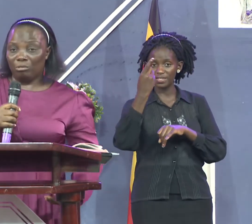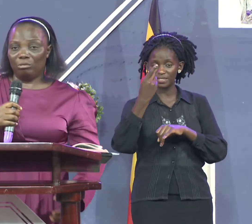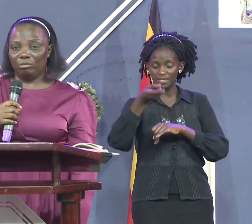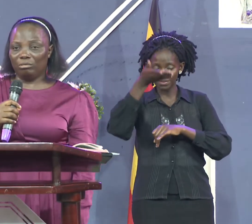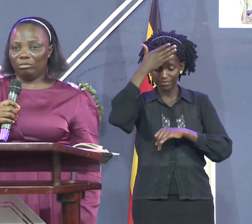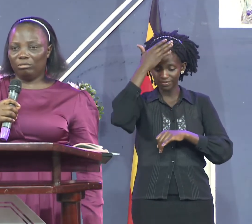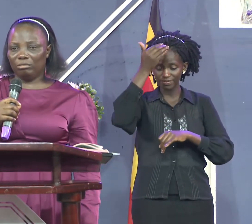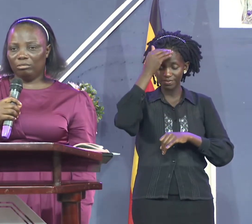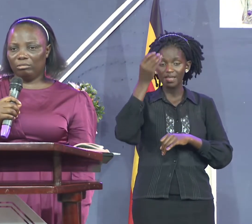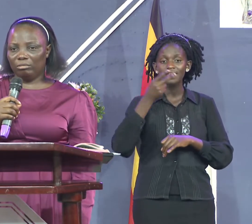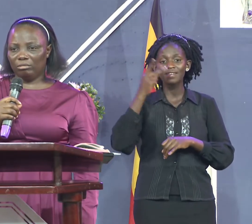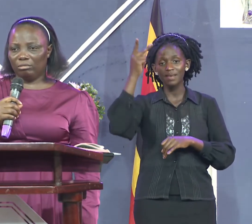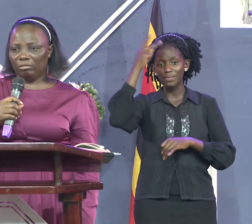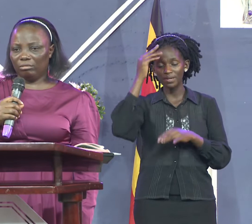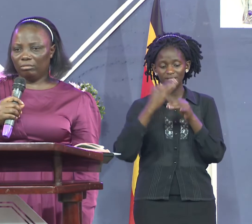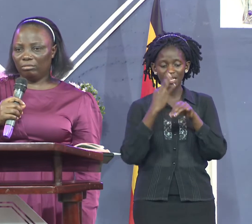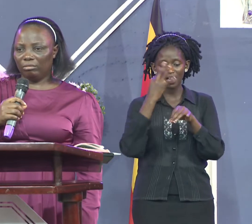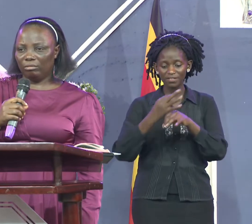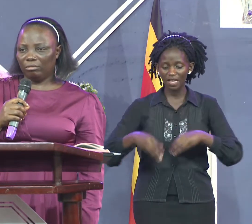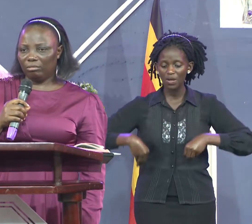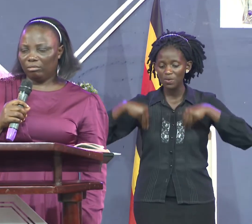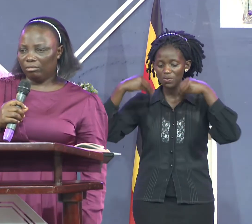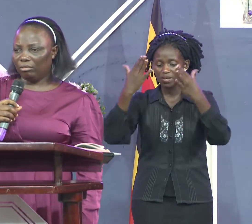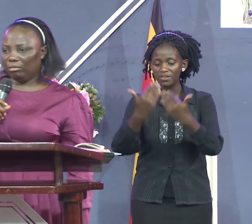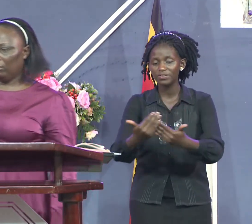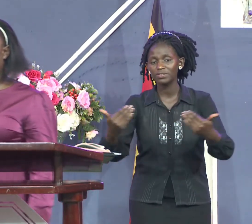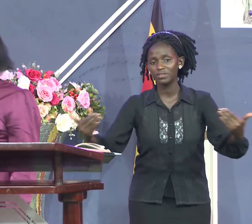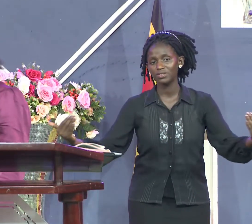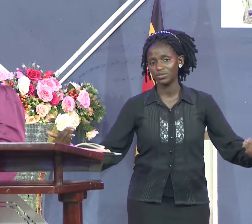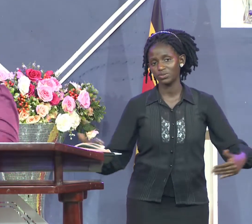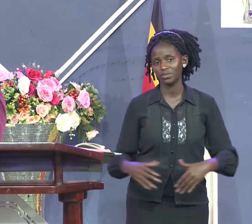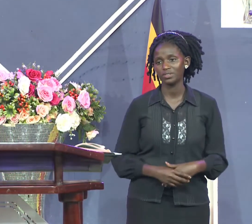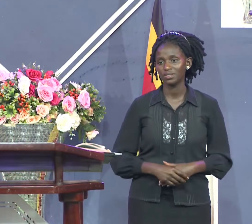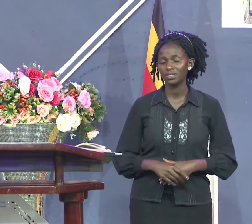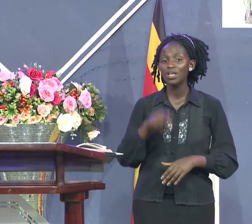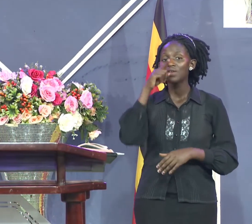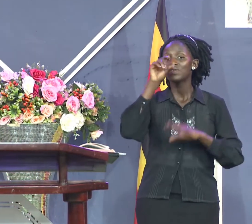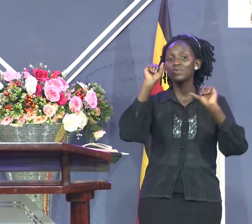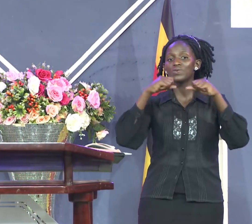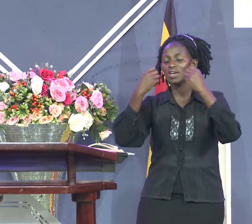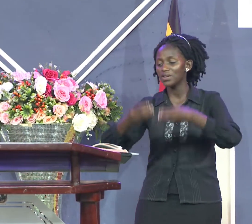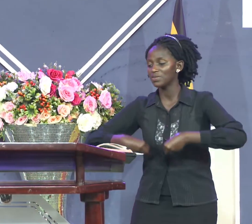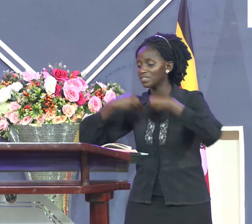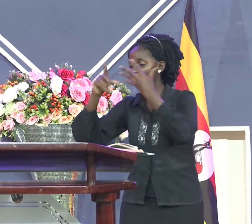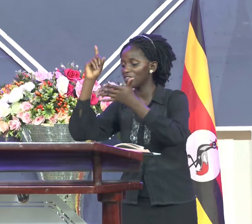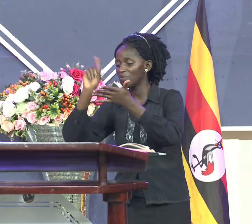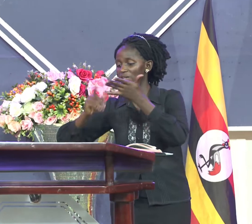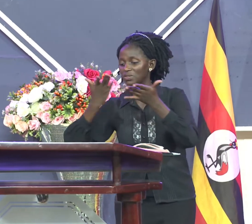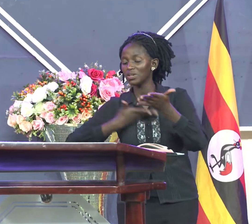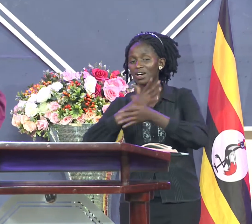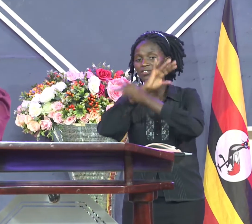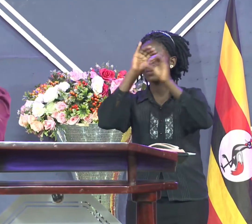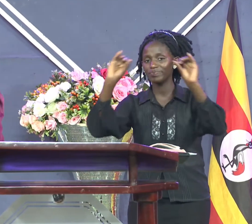ngagatufulumamu. We need wisdom that will come out of us and replace it into tosobola our children.